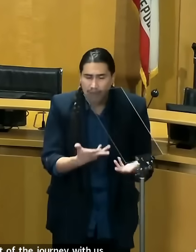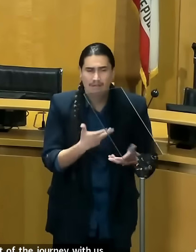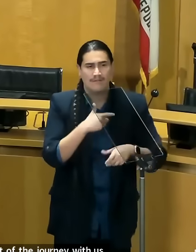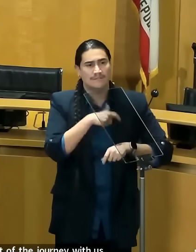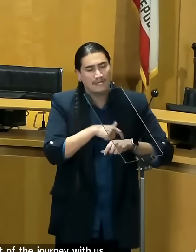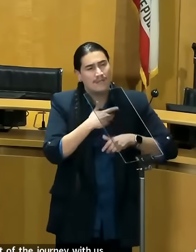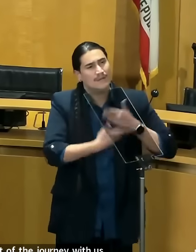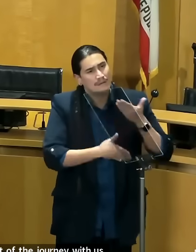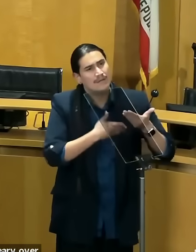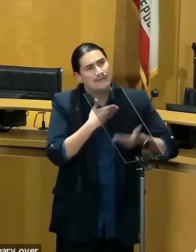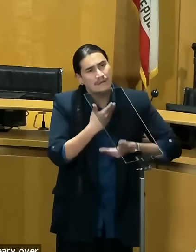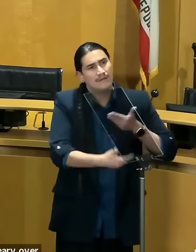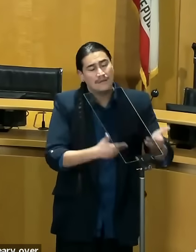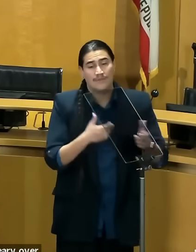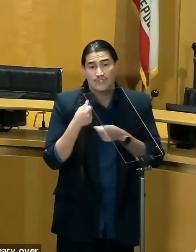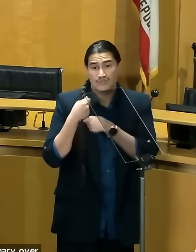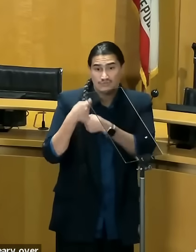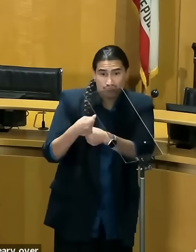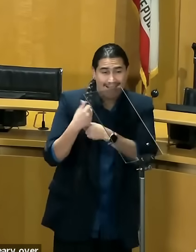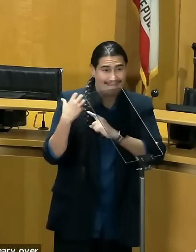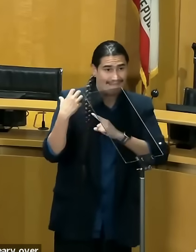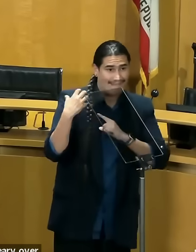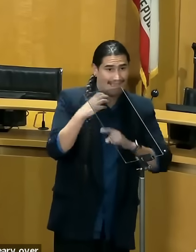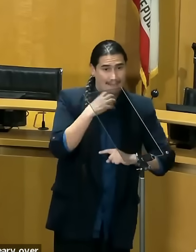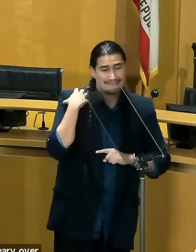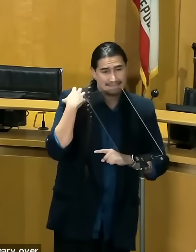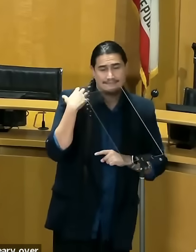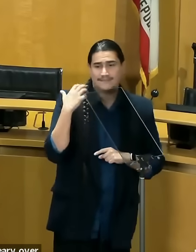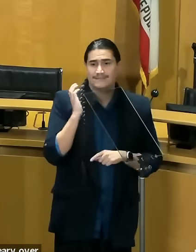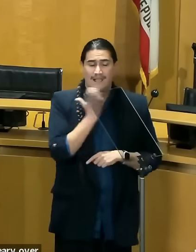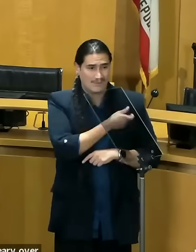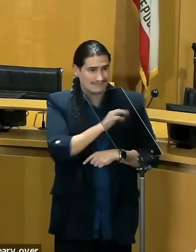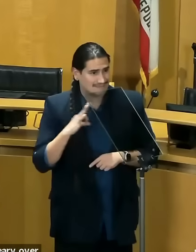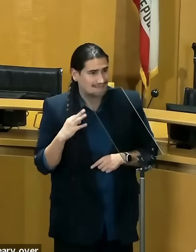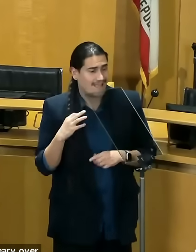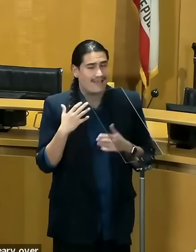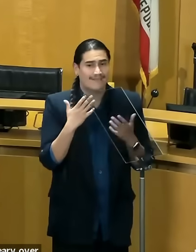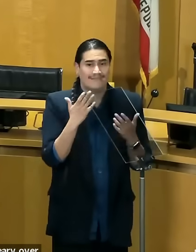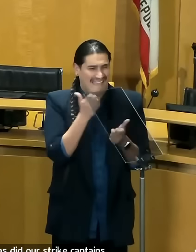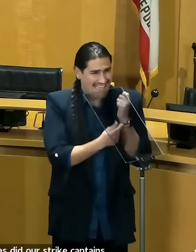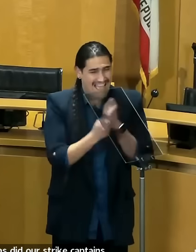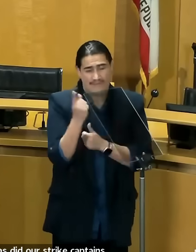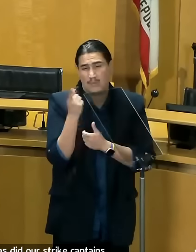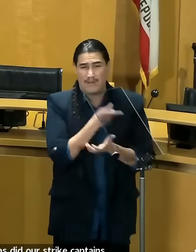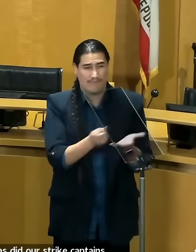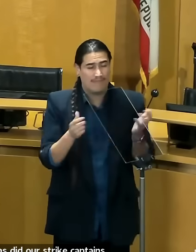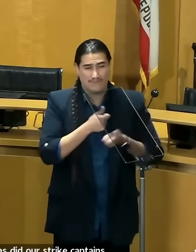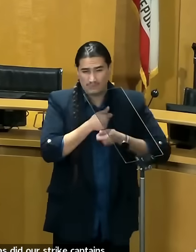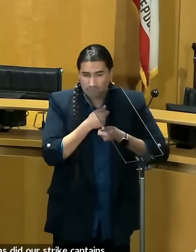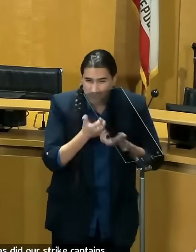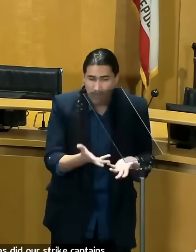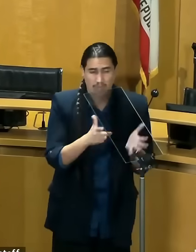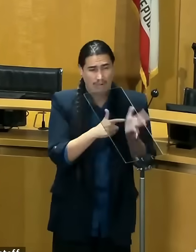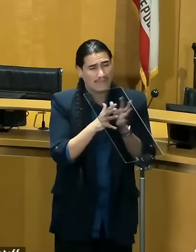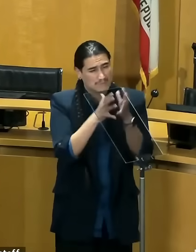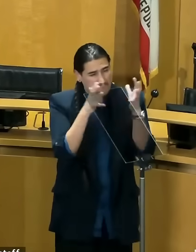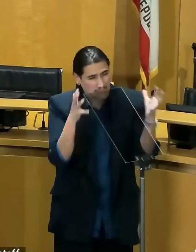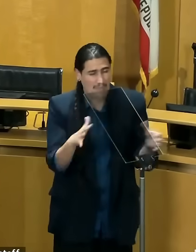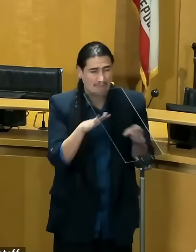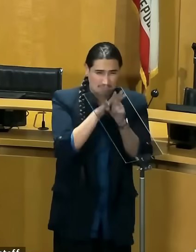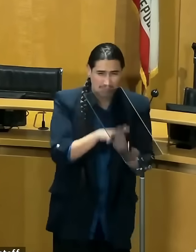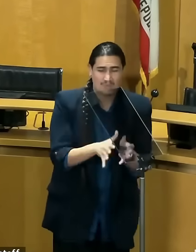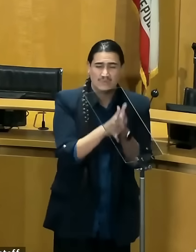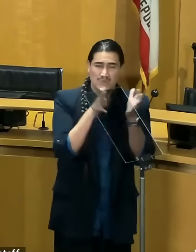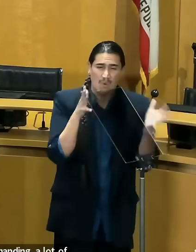did our strike captains, as did our staff. It was extremely demanding, a lot of pressure.